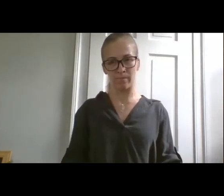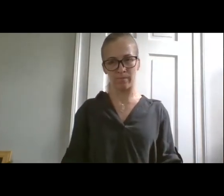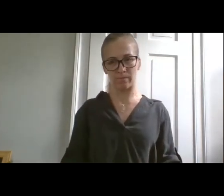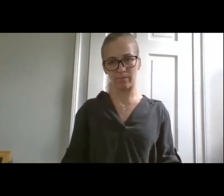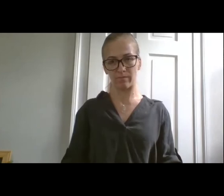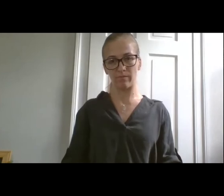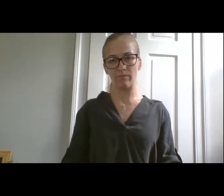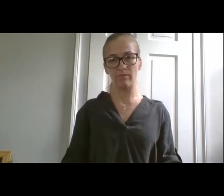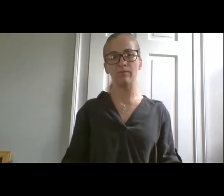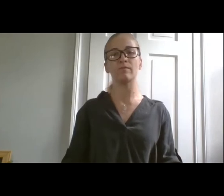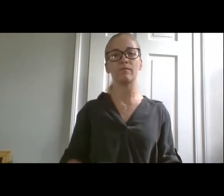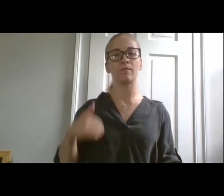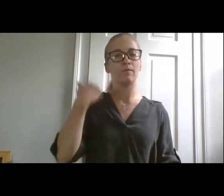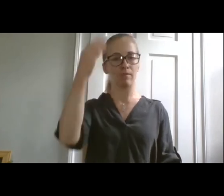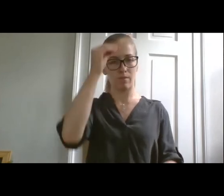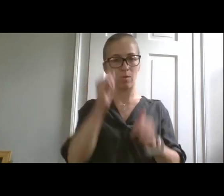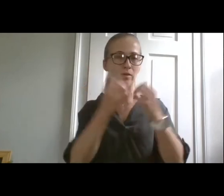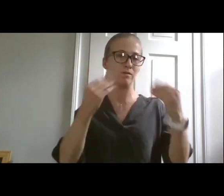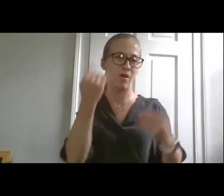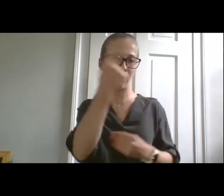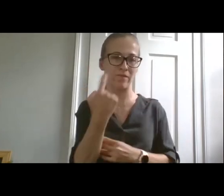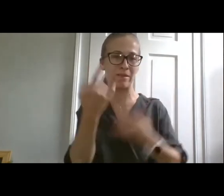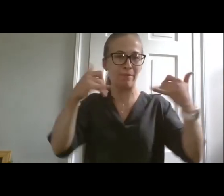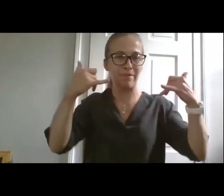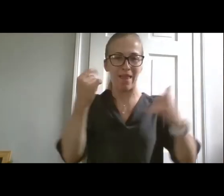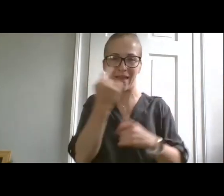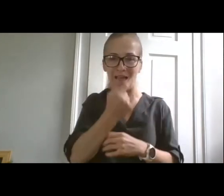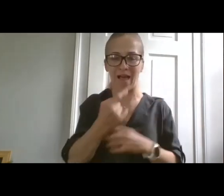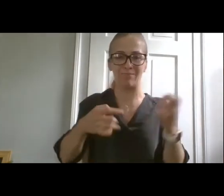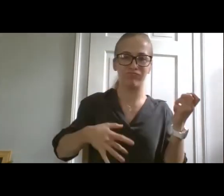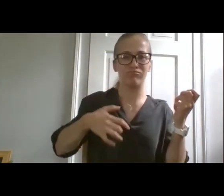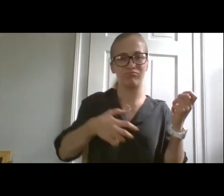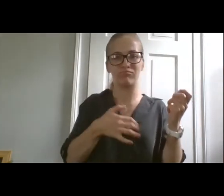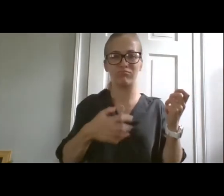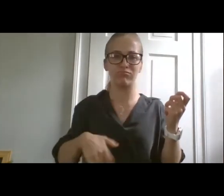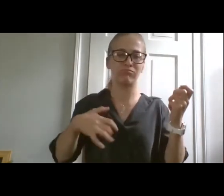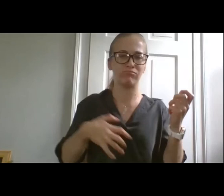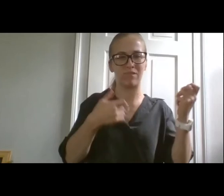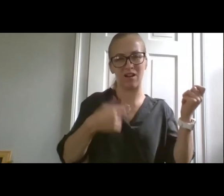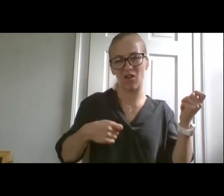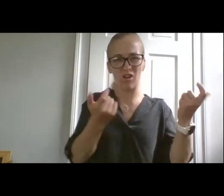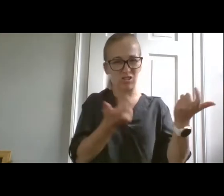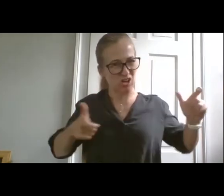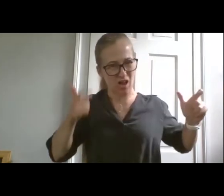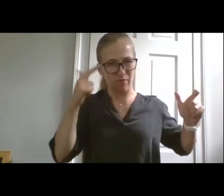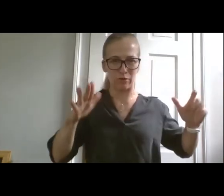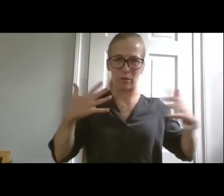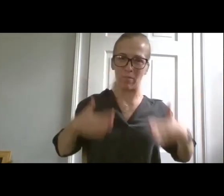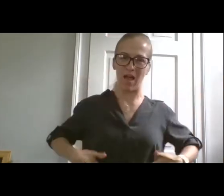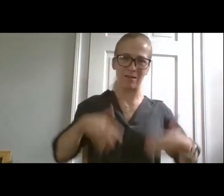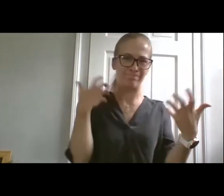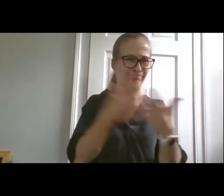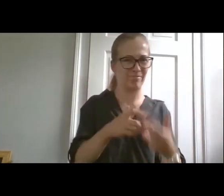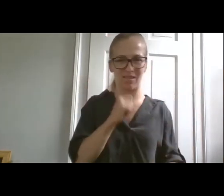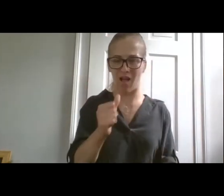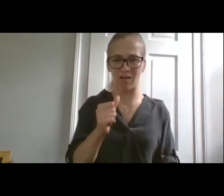A young woman with a soft face and playful eyes finger picks an acoustic guitar too big for her body. She's at the head